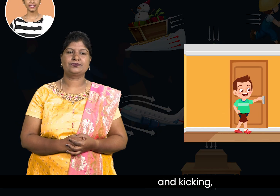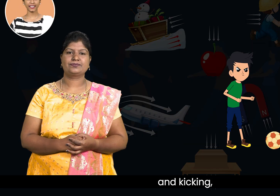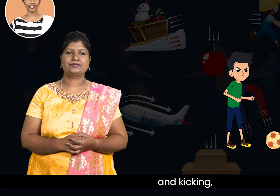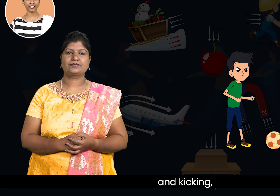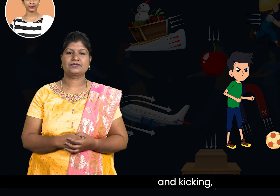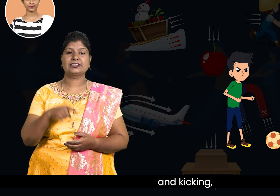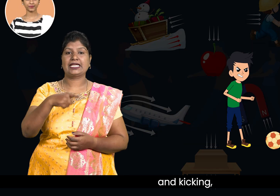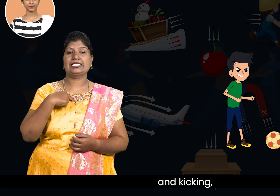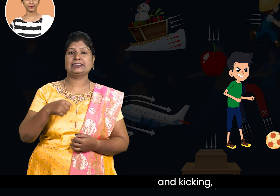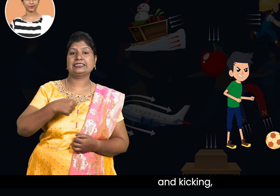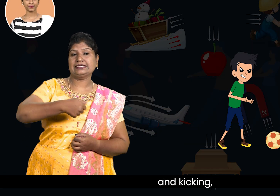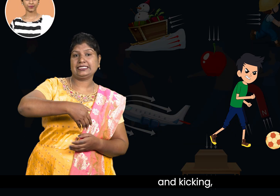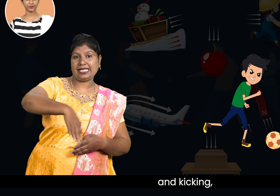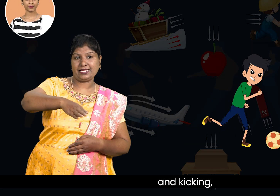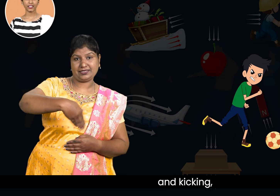and kicking,